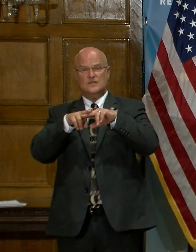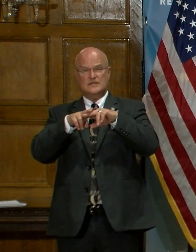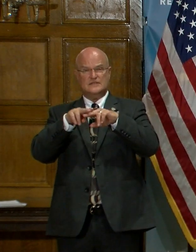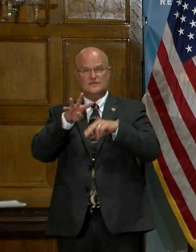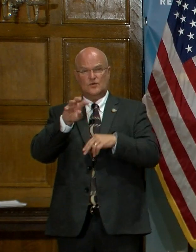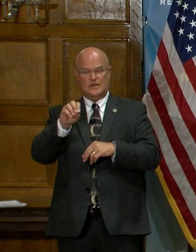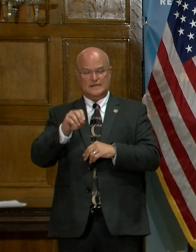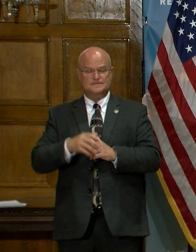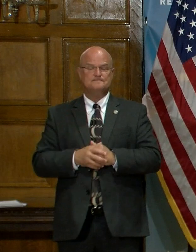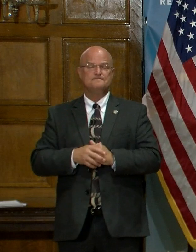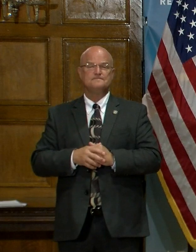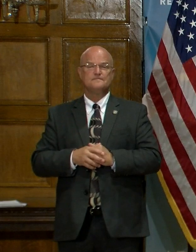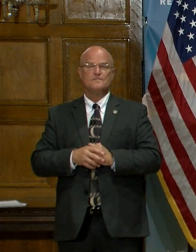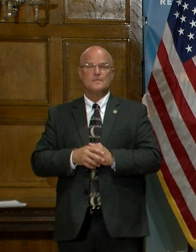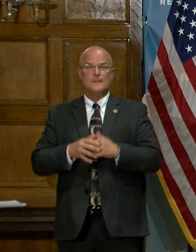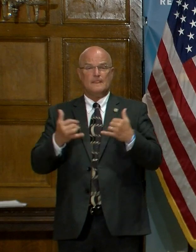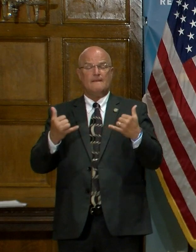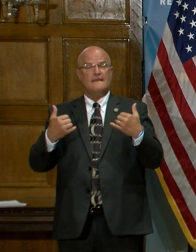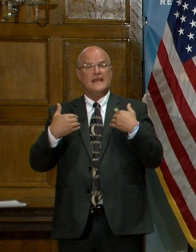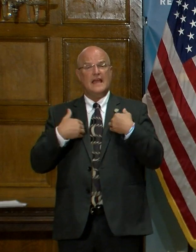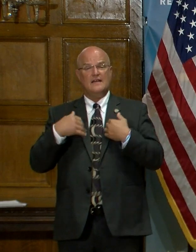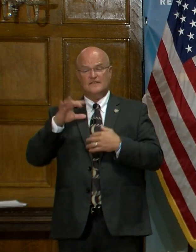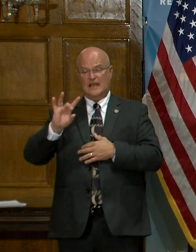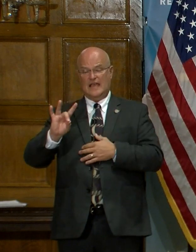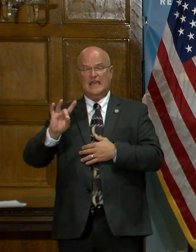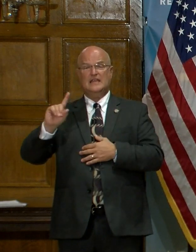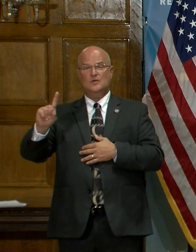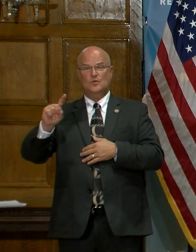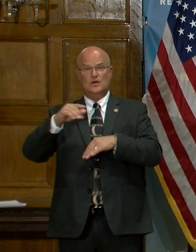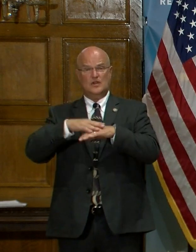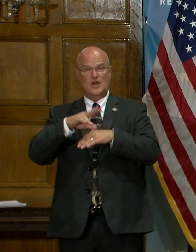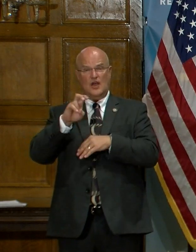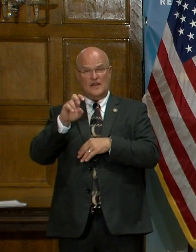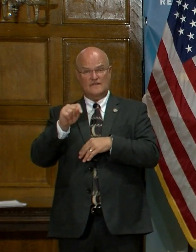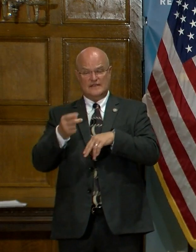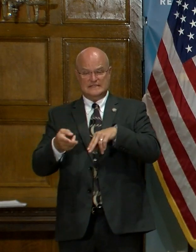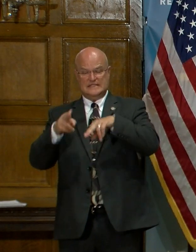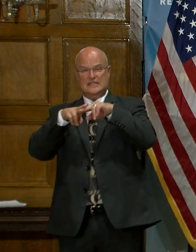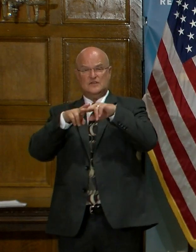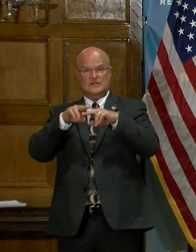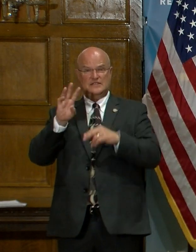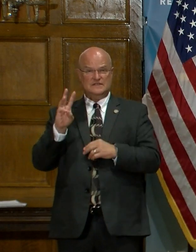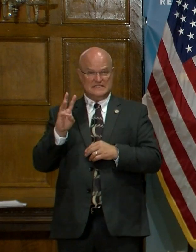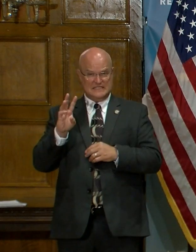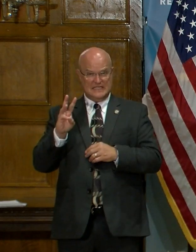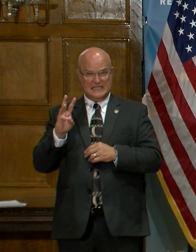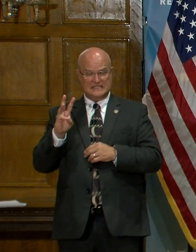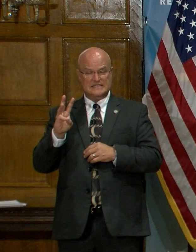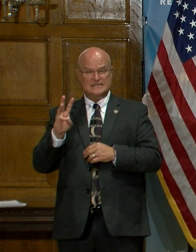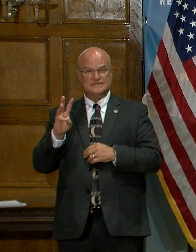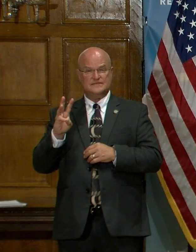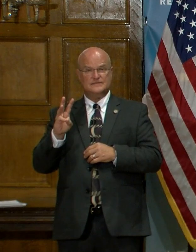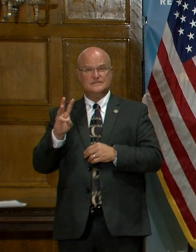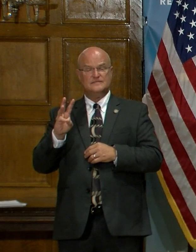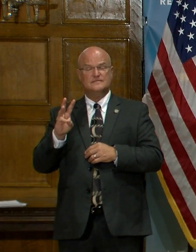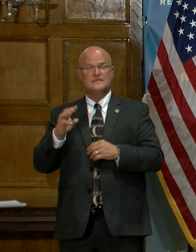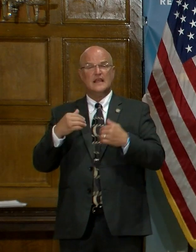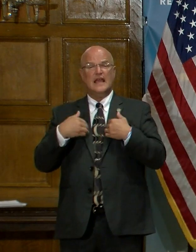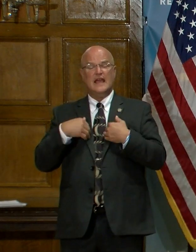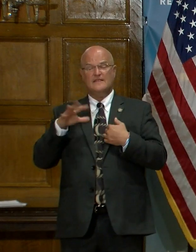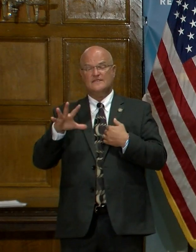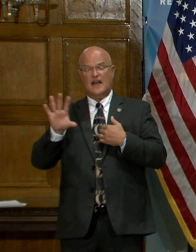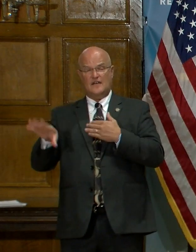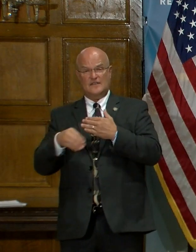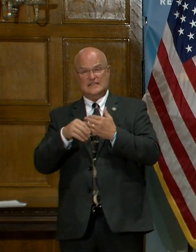of 40. We currently have 81 on ventilators. That's an increase of 6 since yesterday. We've had